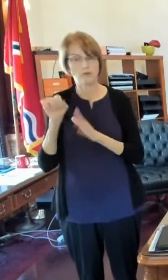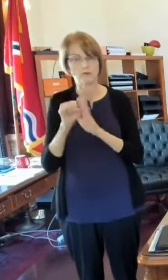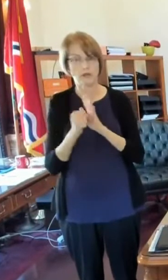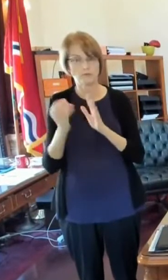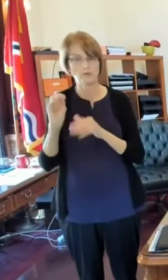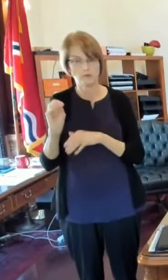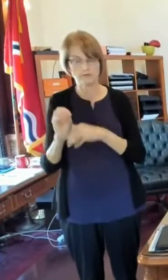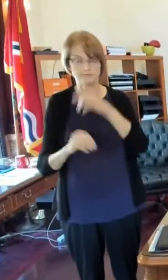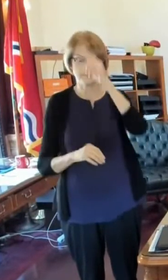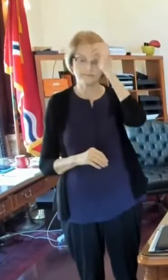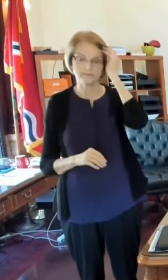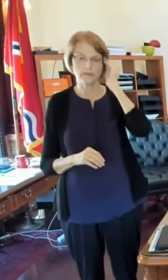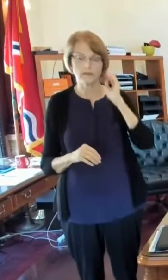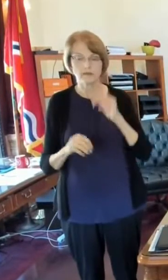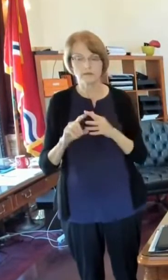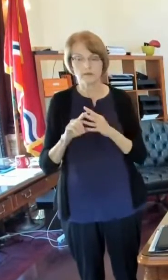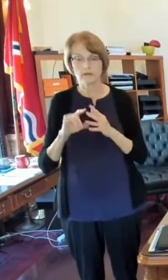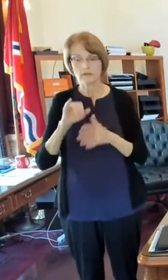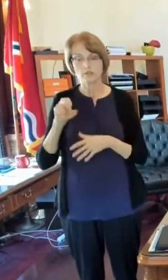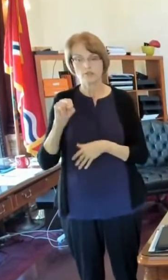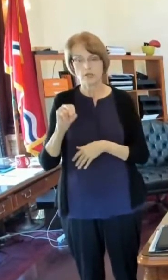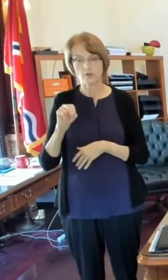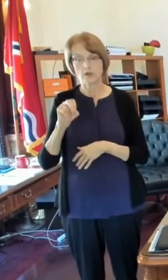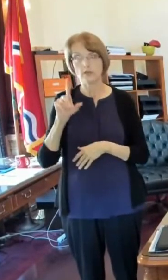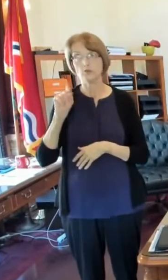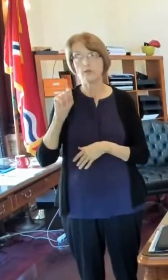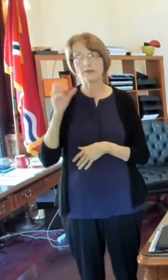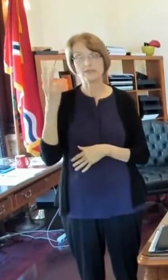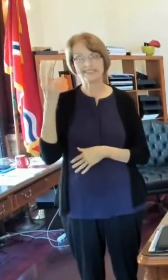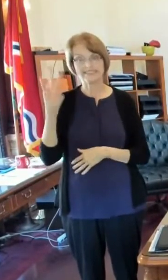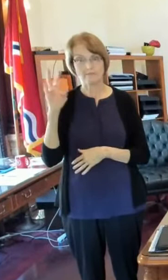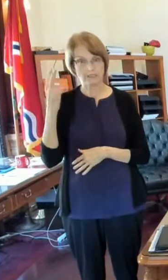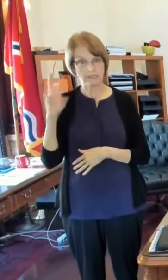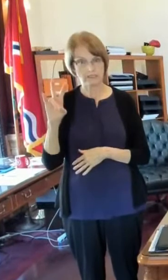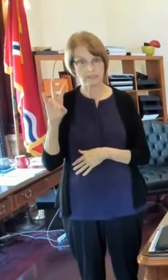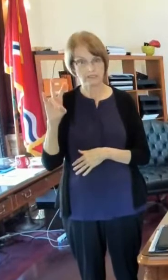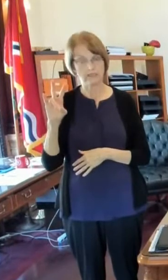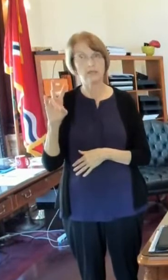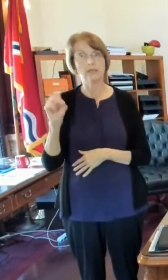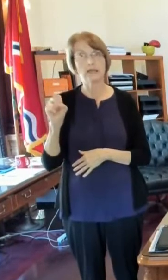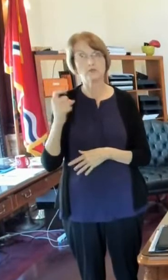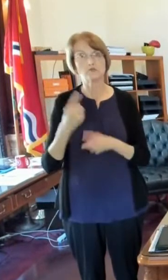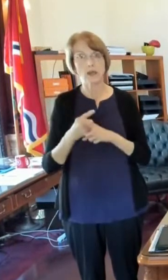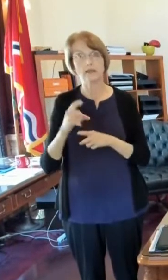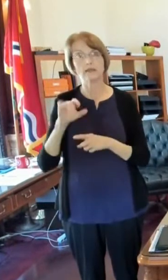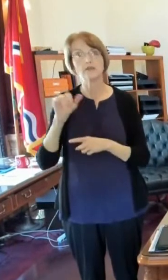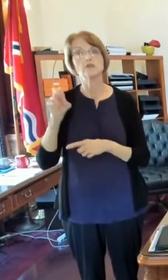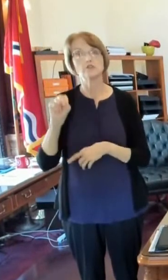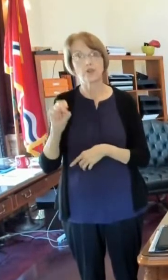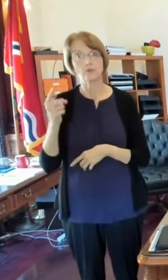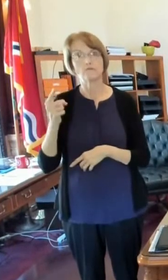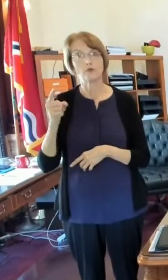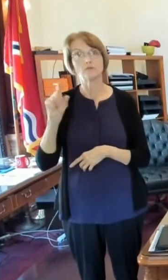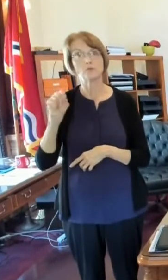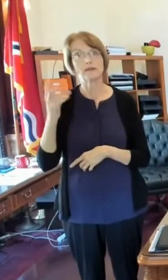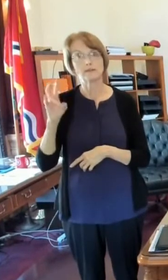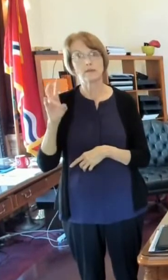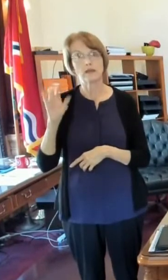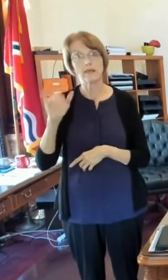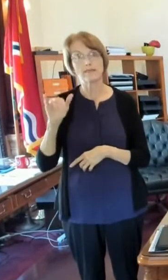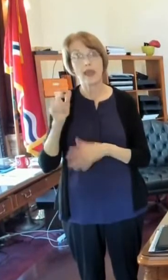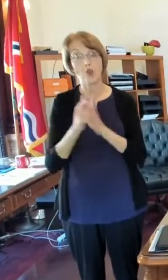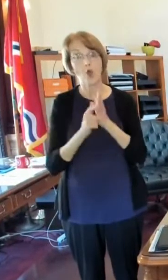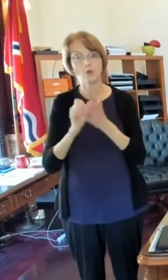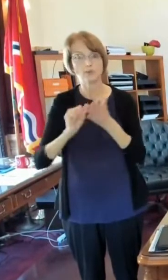The 1st of January of 2017, is that right, 17? Yeah, so that law was